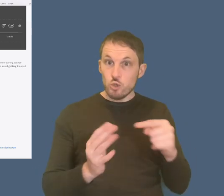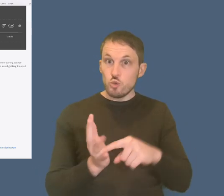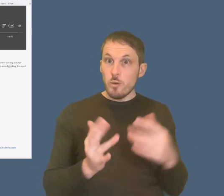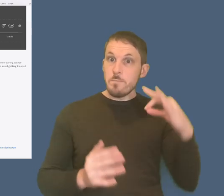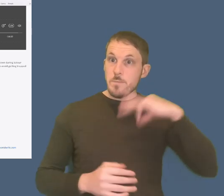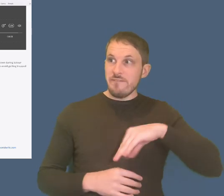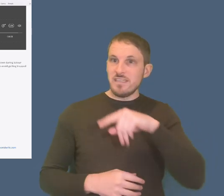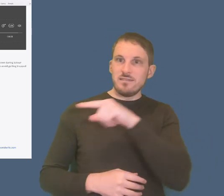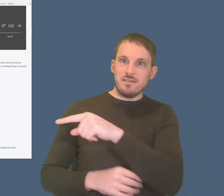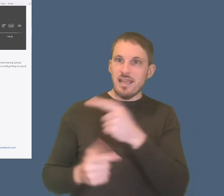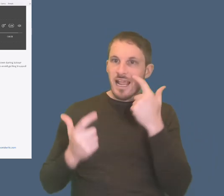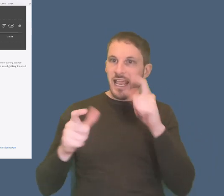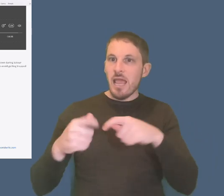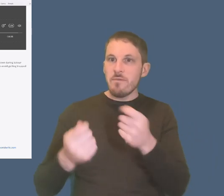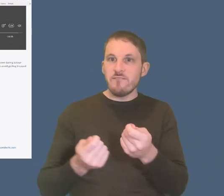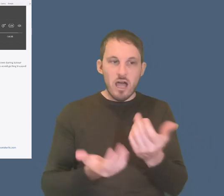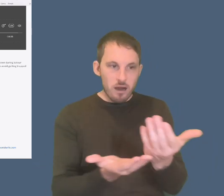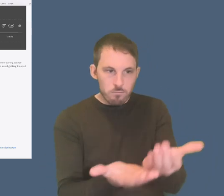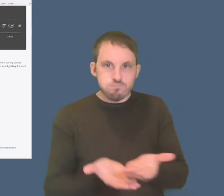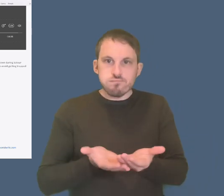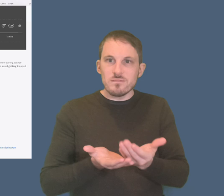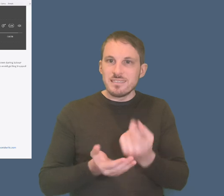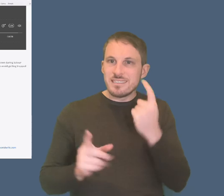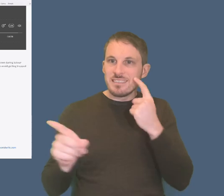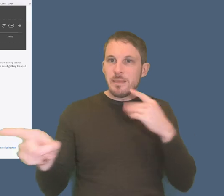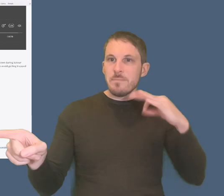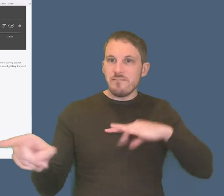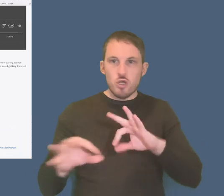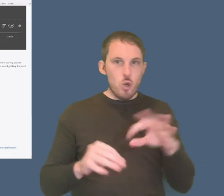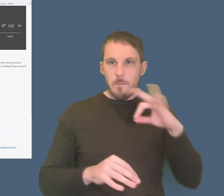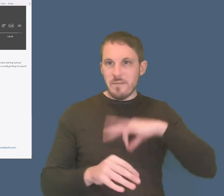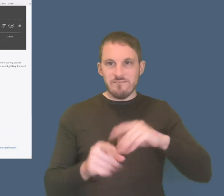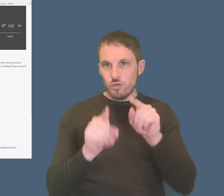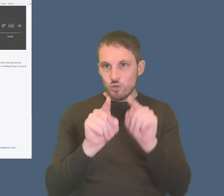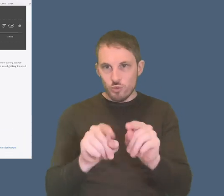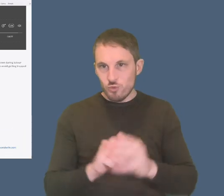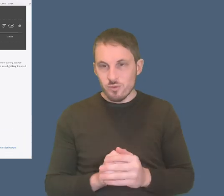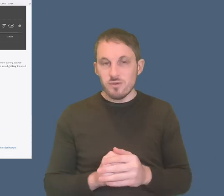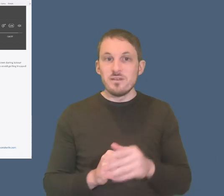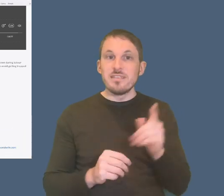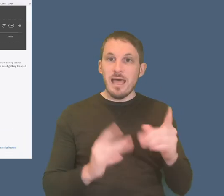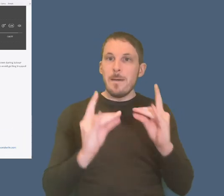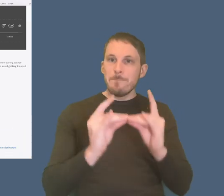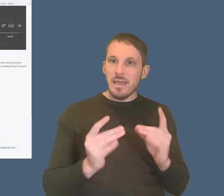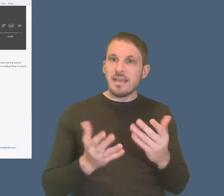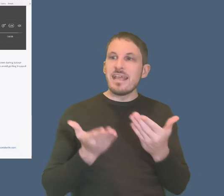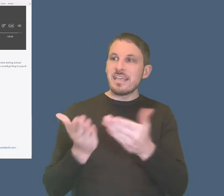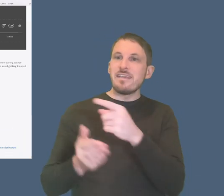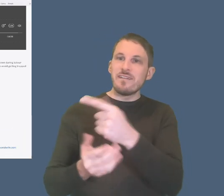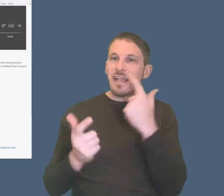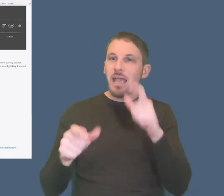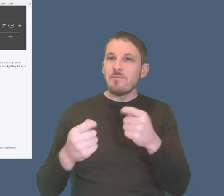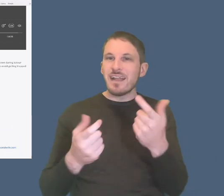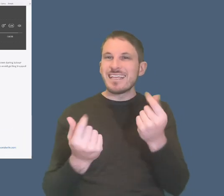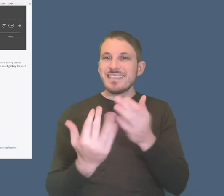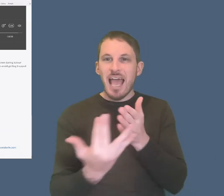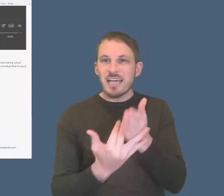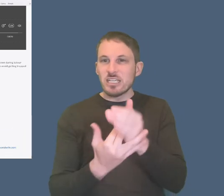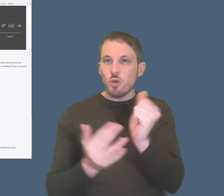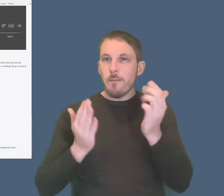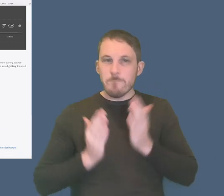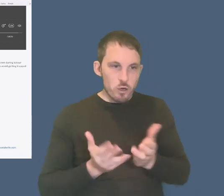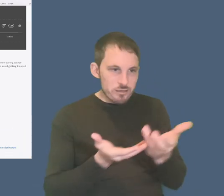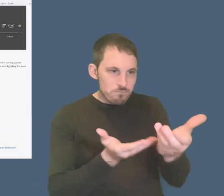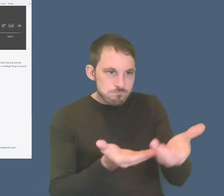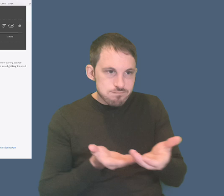care providers, not benefit you. So the bed allows your care provider easier access to your body